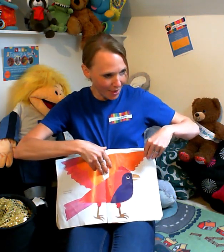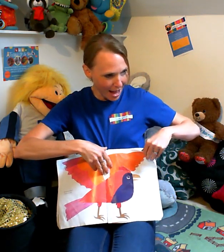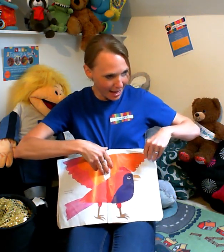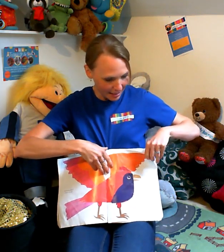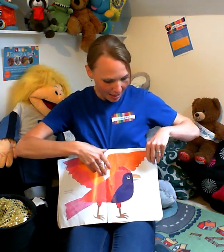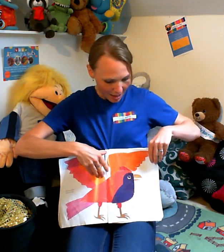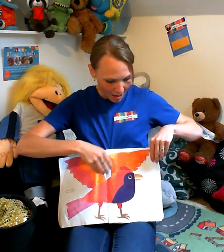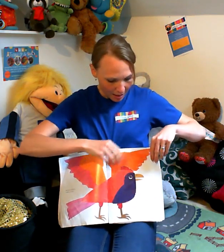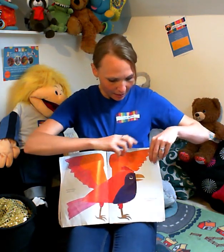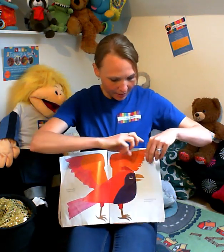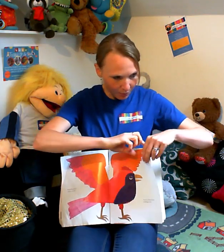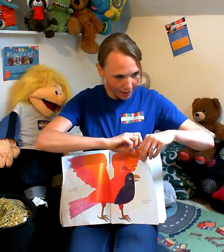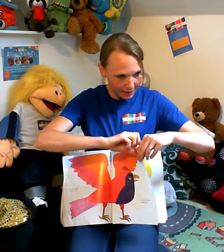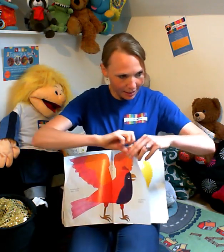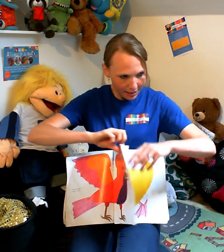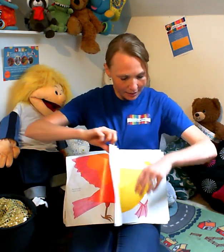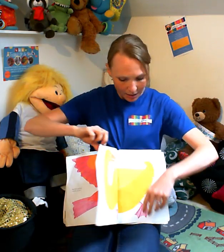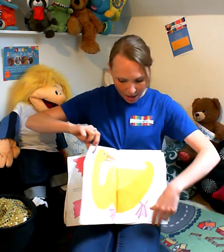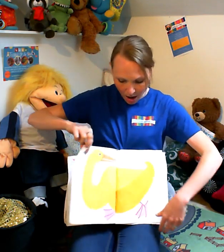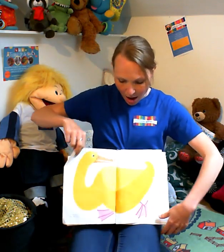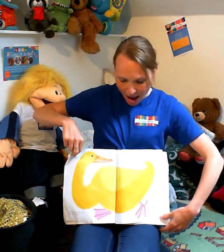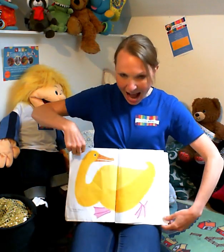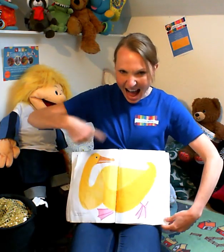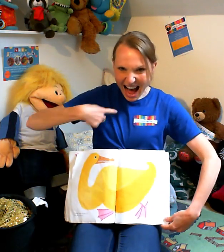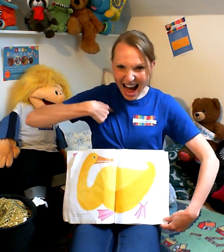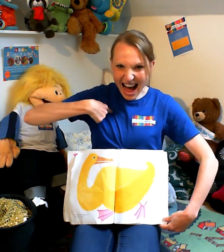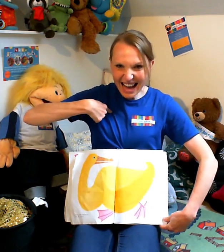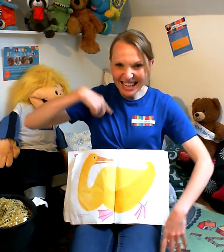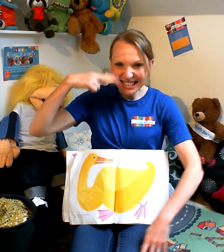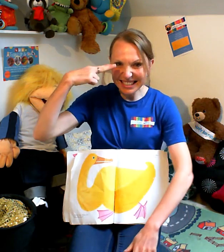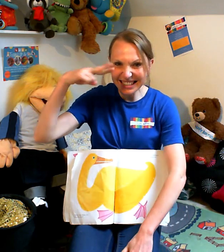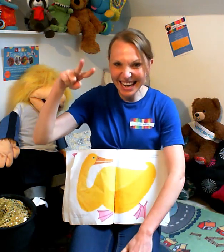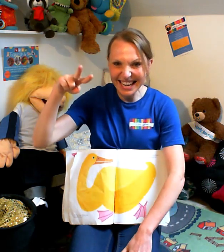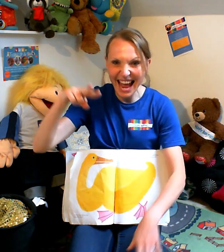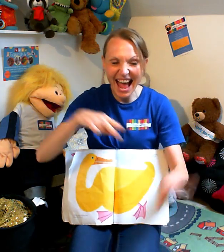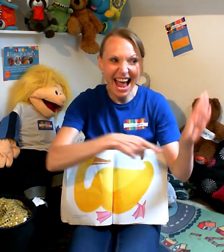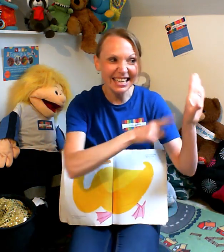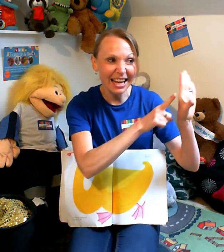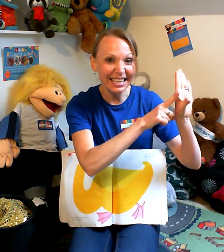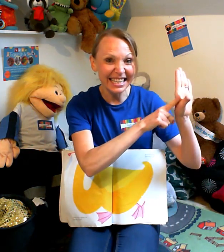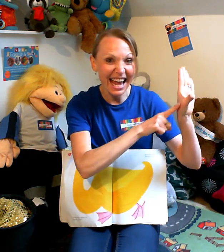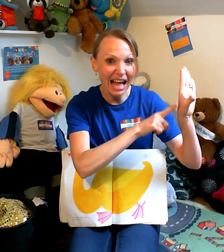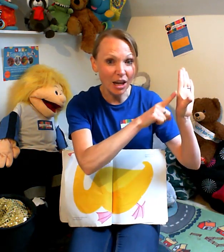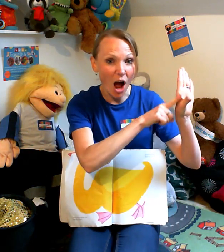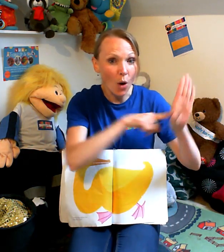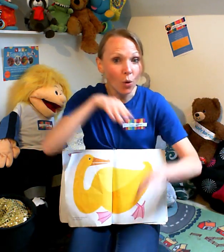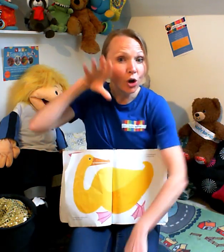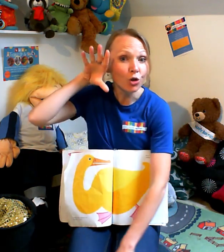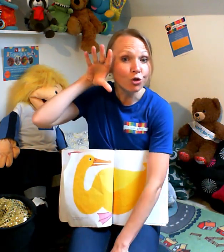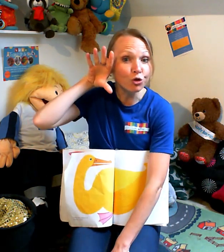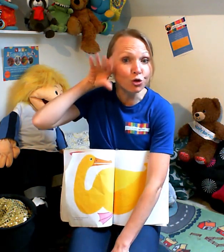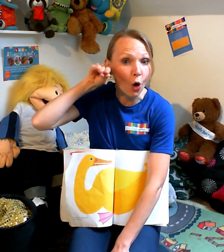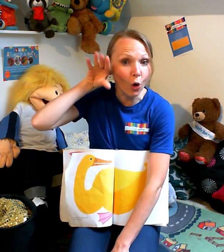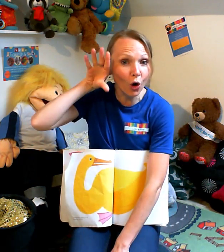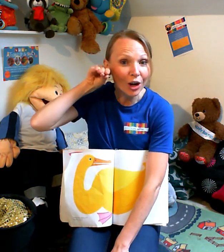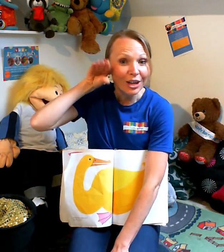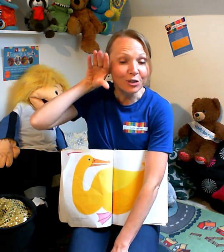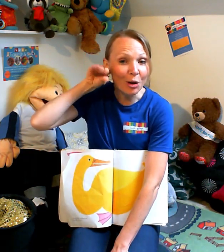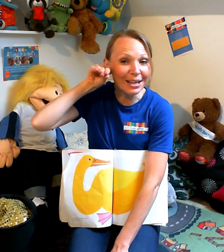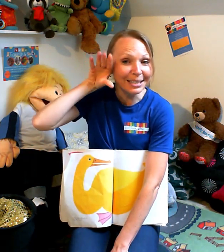they? Let's see what he sees. I see a yellow duck. So this is